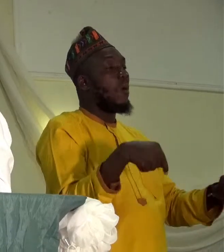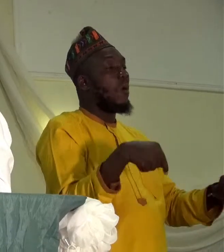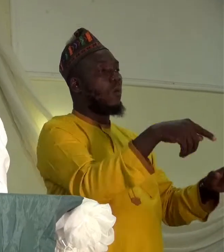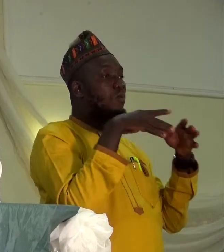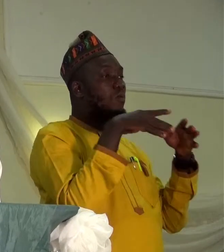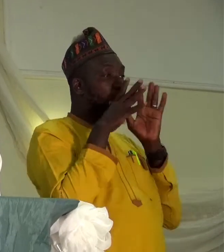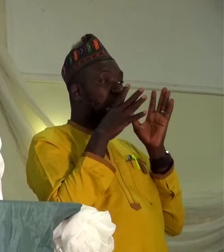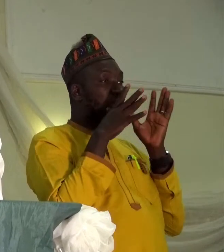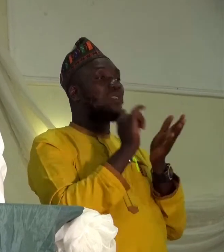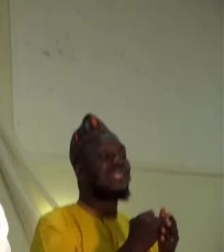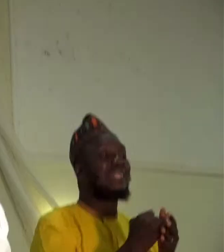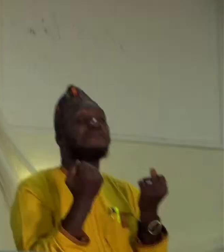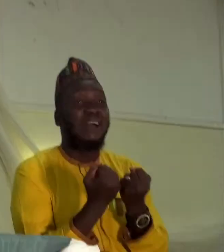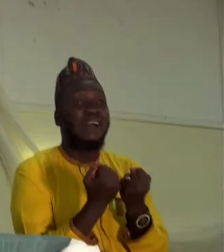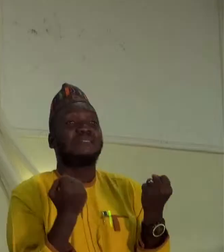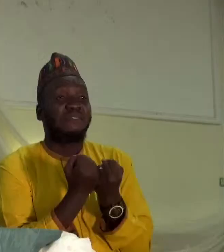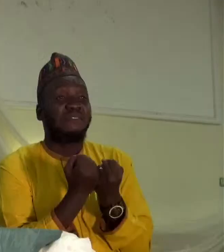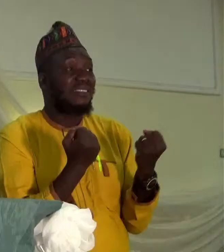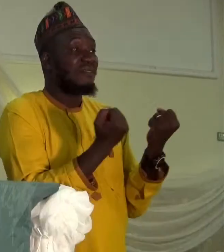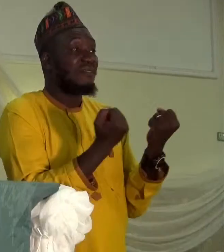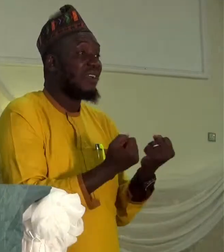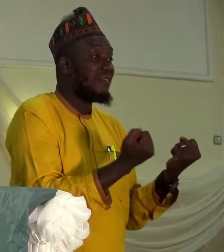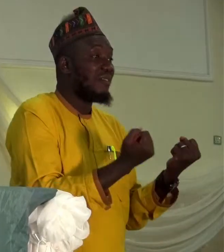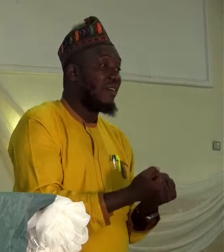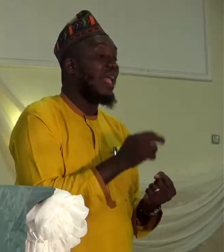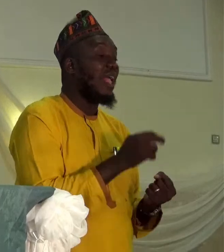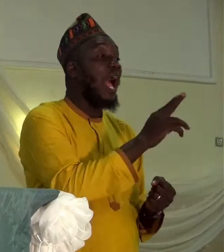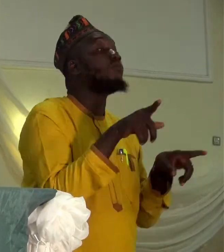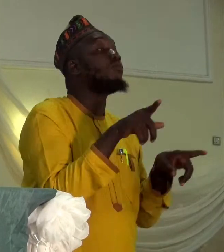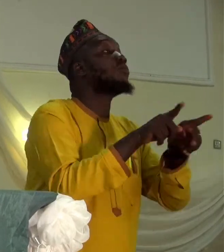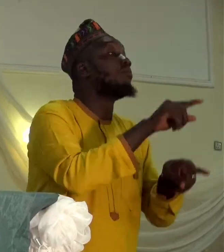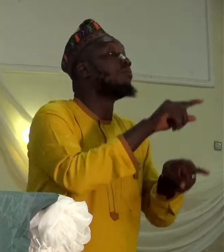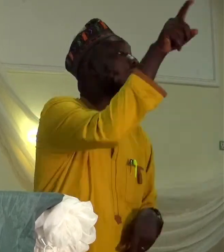Domino. Sala Jakwa Kata, Niwana, Emma Jama, Jajakwa Kata, and Arab.